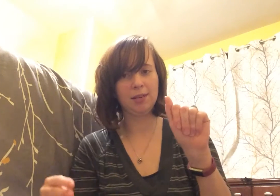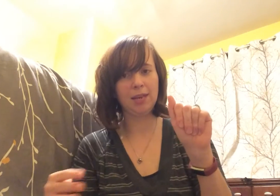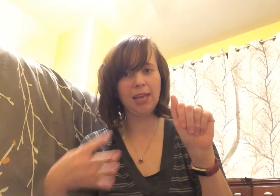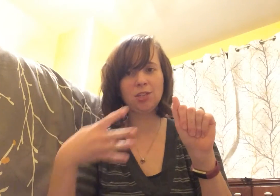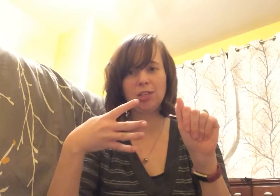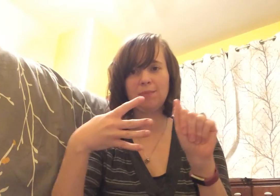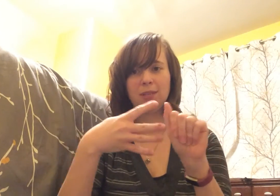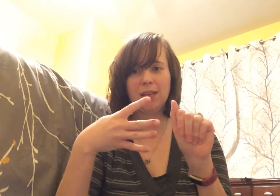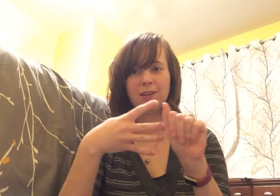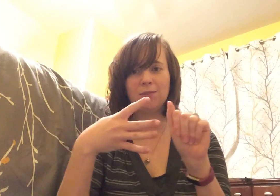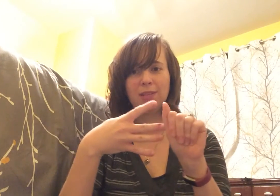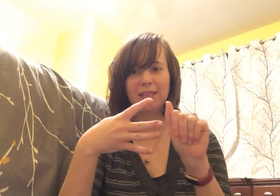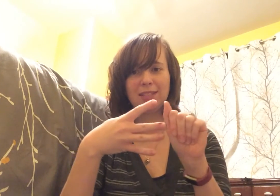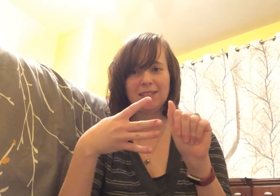A shape to kind of do this.